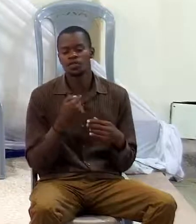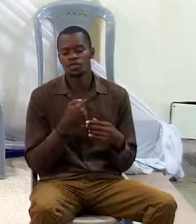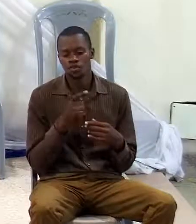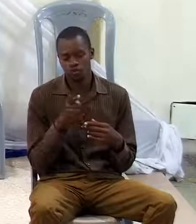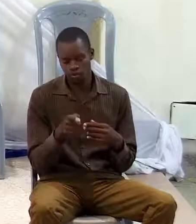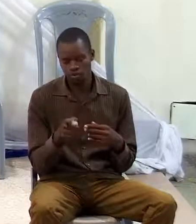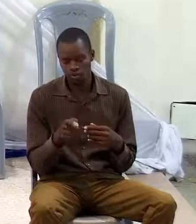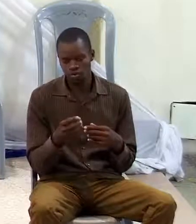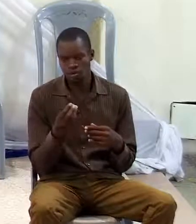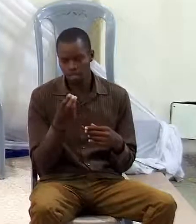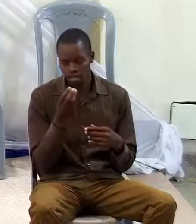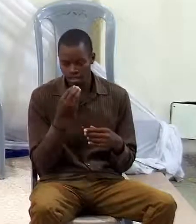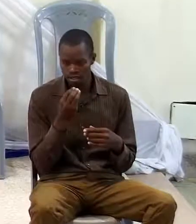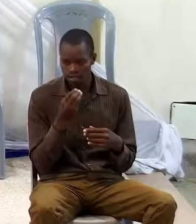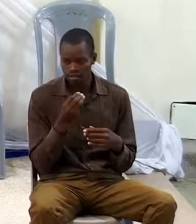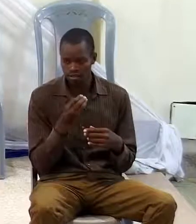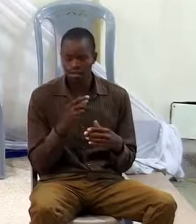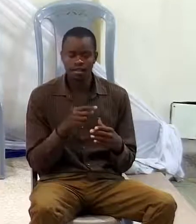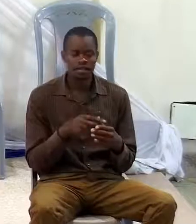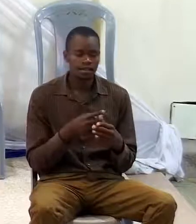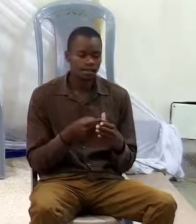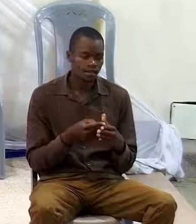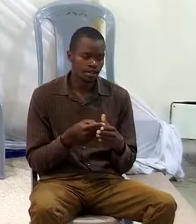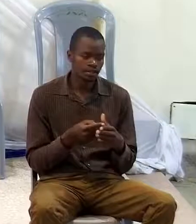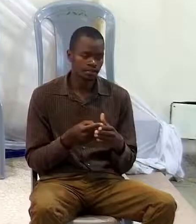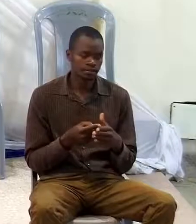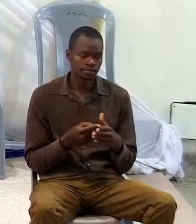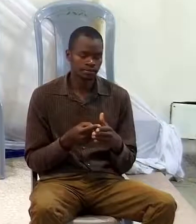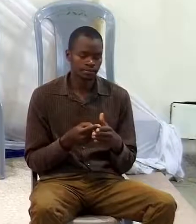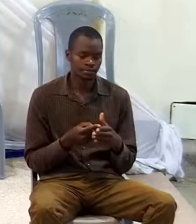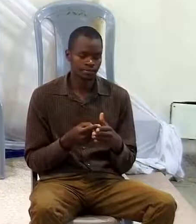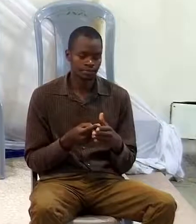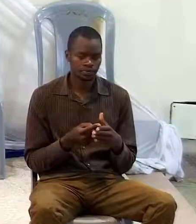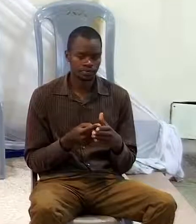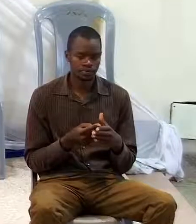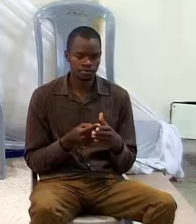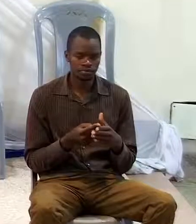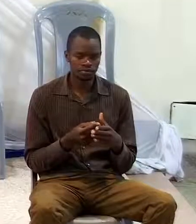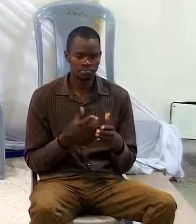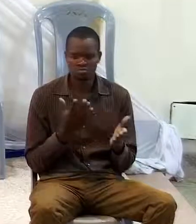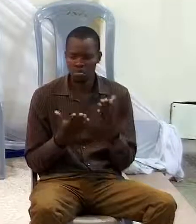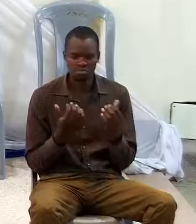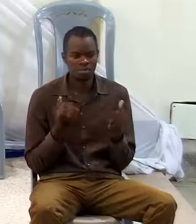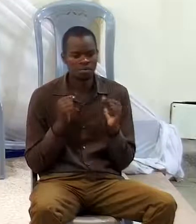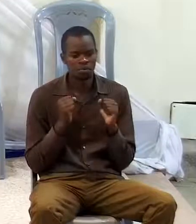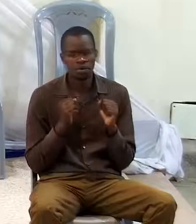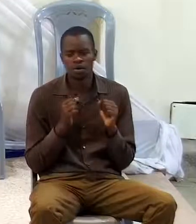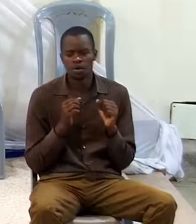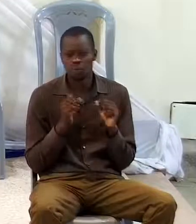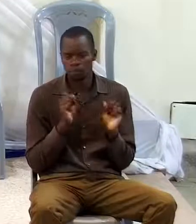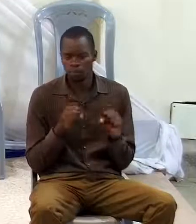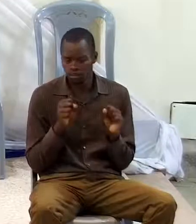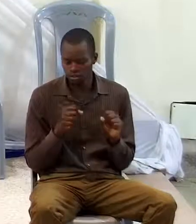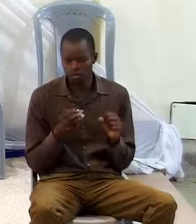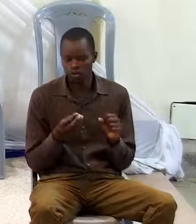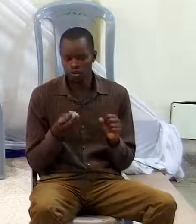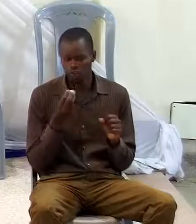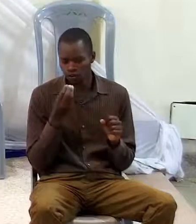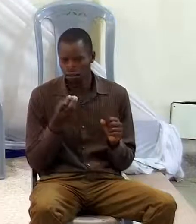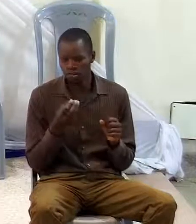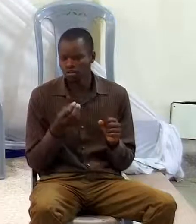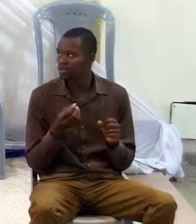Then, if possible, food should be out of your